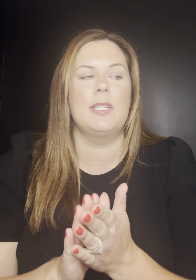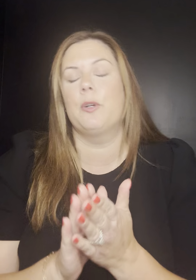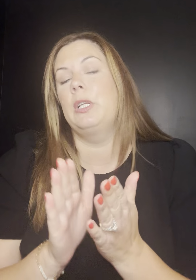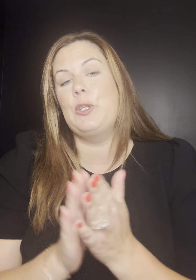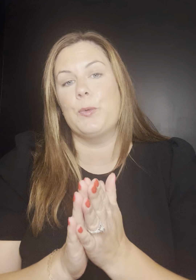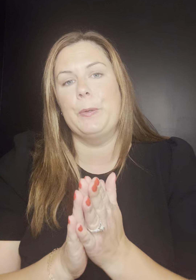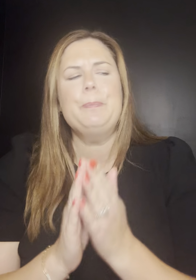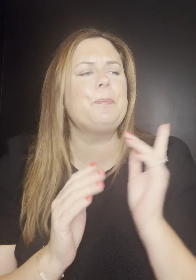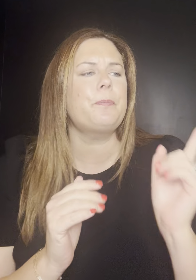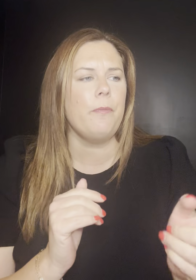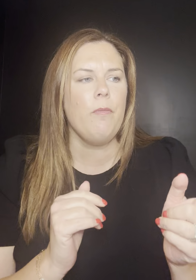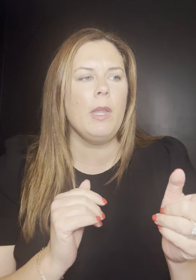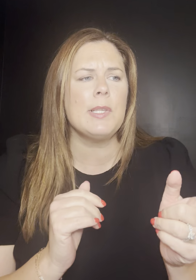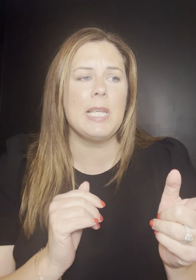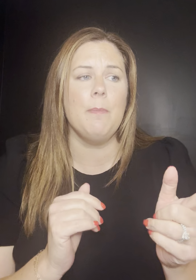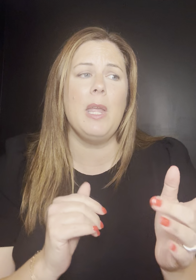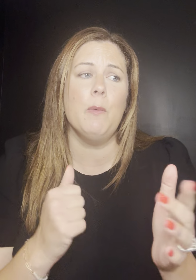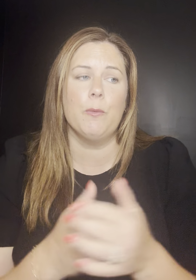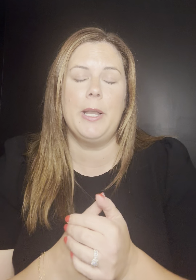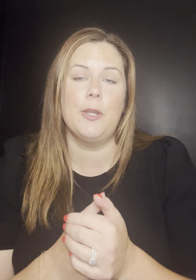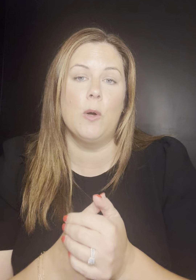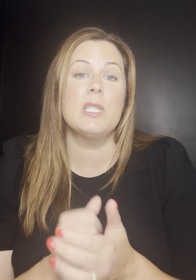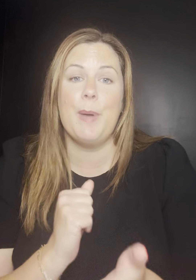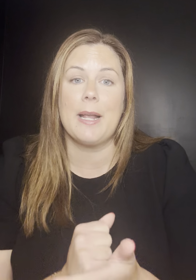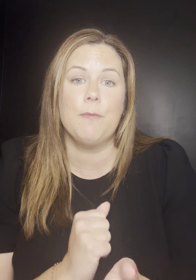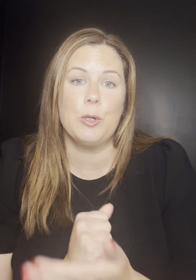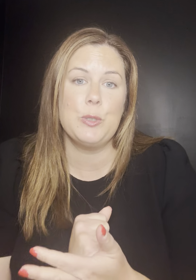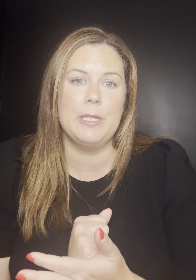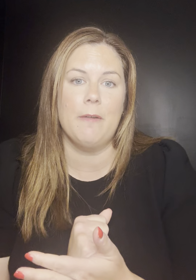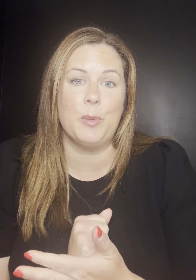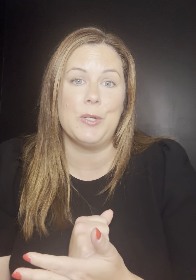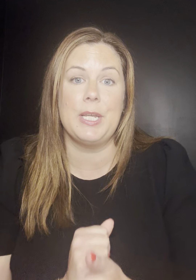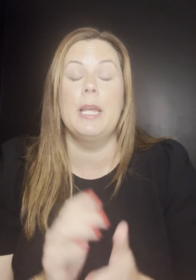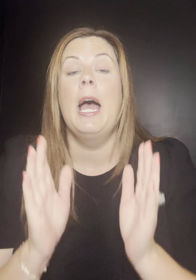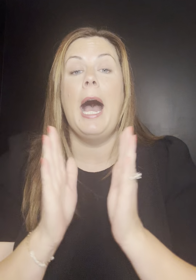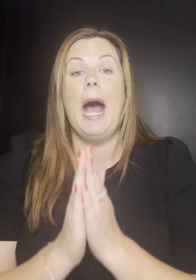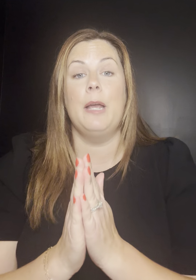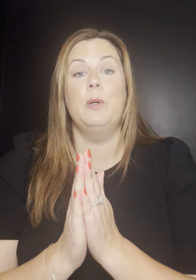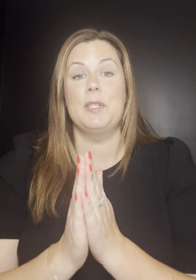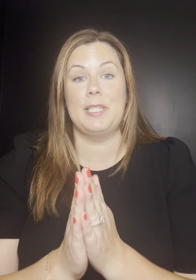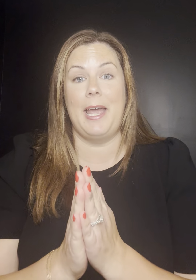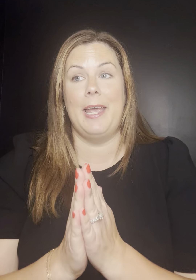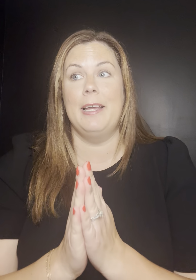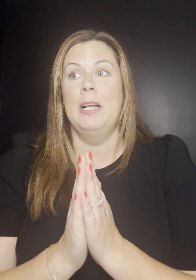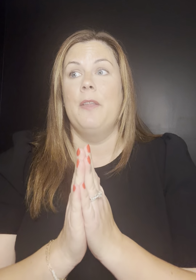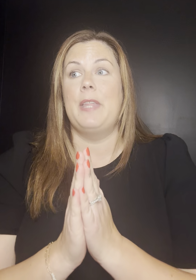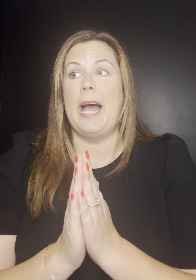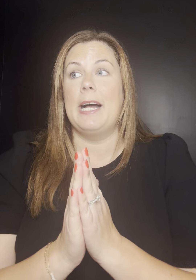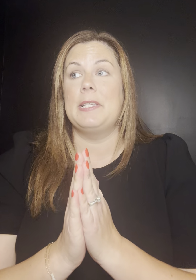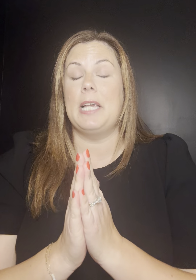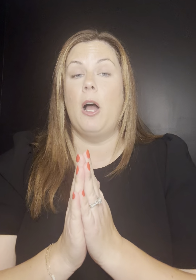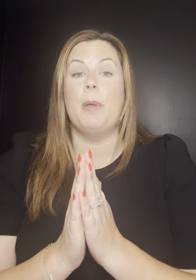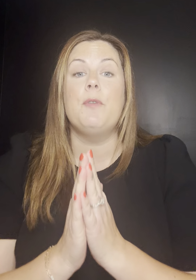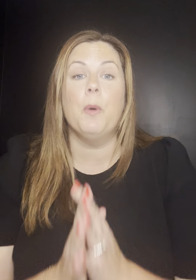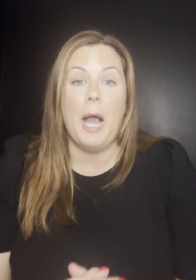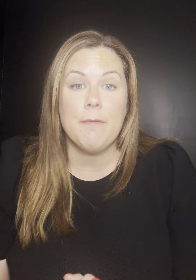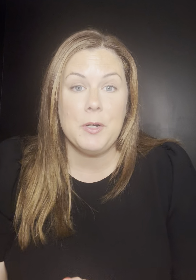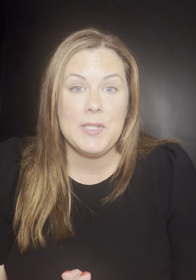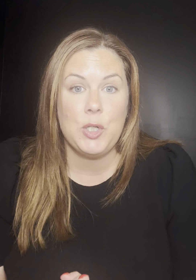necessarily true. Same thing with writing notes back and forth to a deaf person. I will say that if you are ever in a